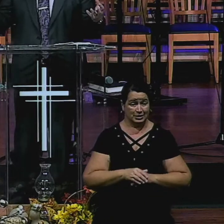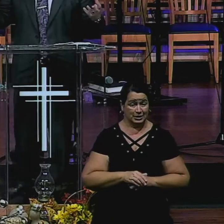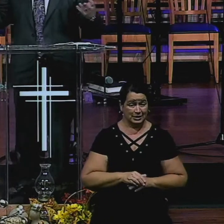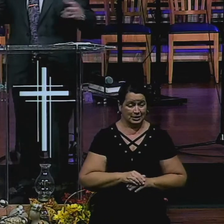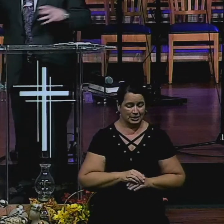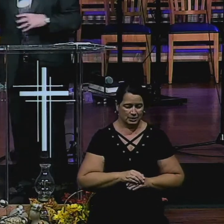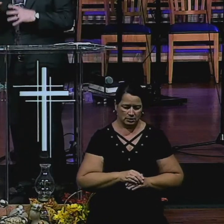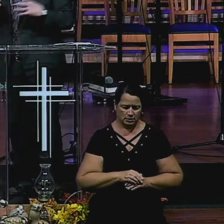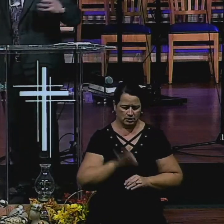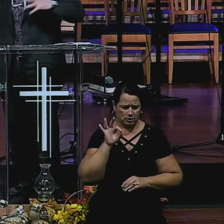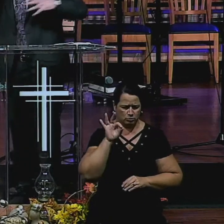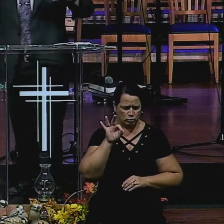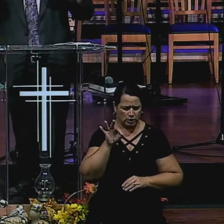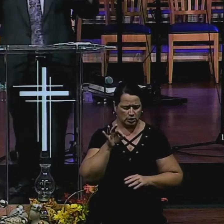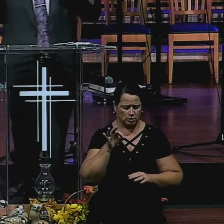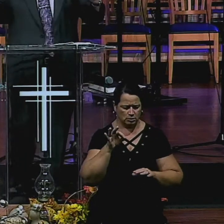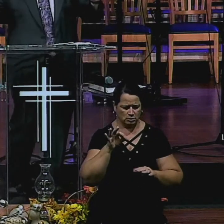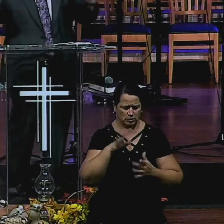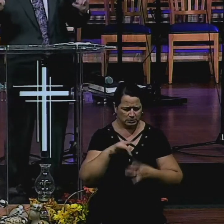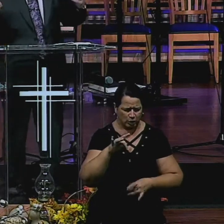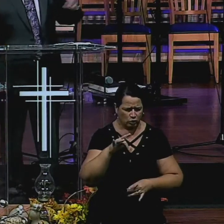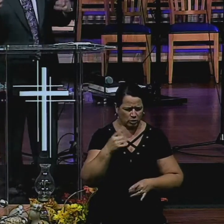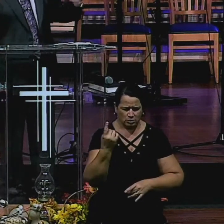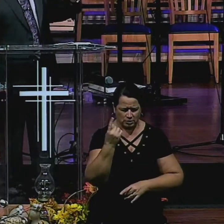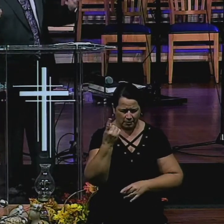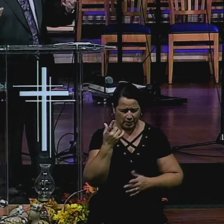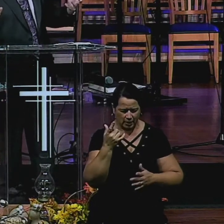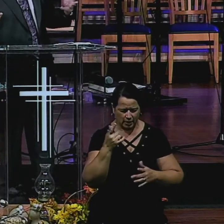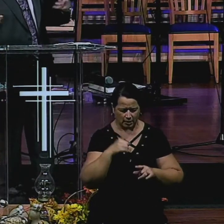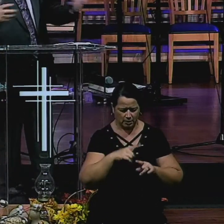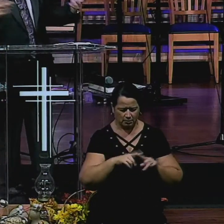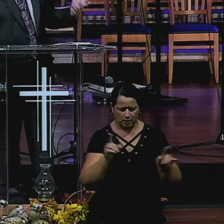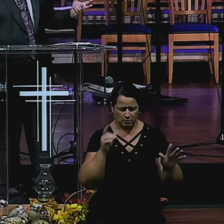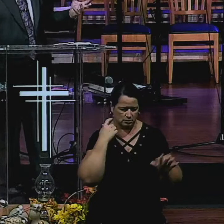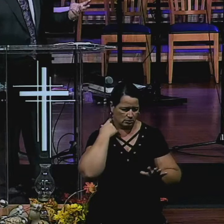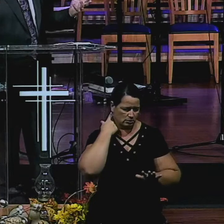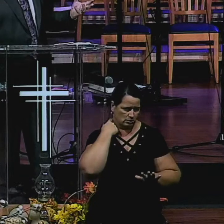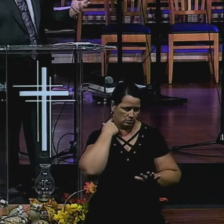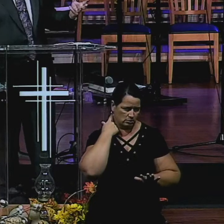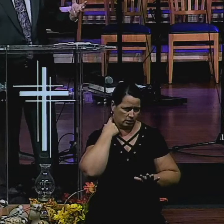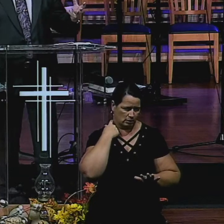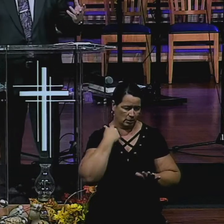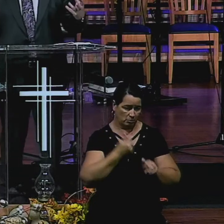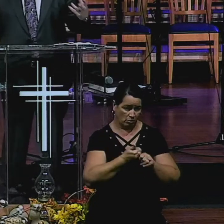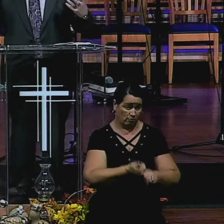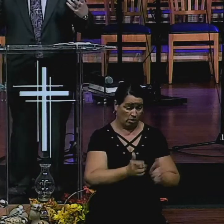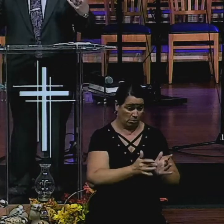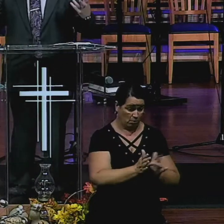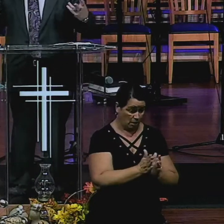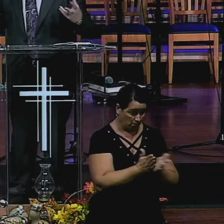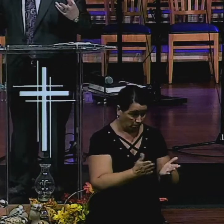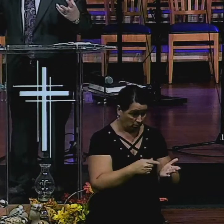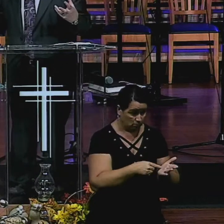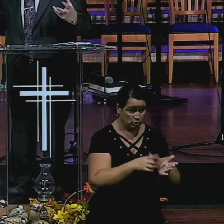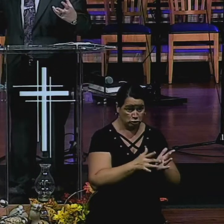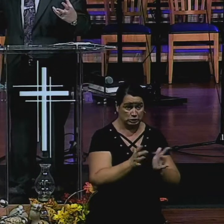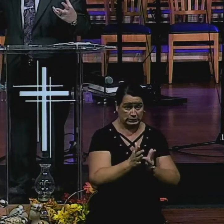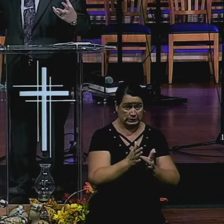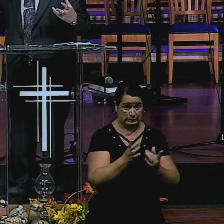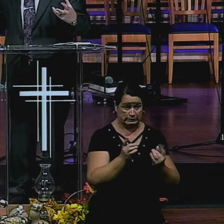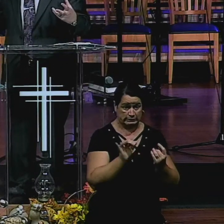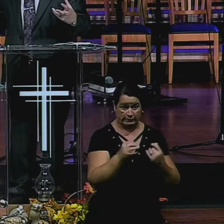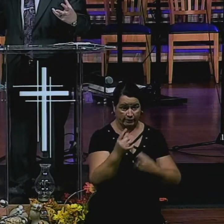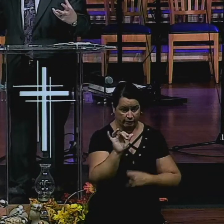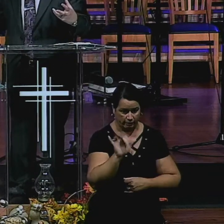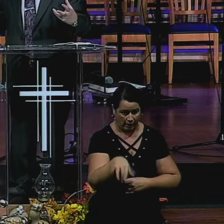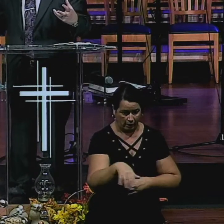And now we don't know all the ramifications of that, but I'm just going to go with what the Bible says, that, you know, that he did that.